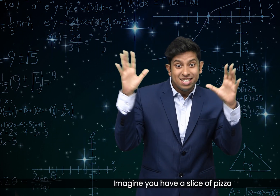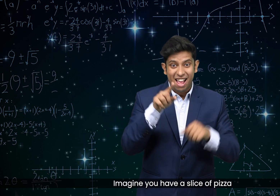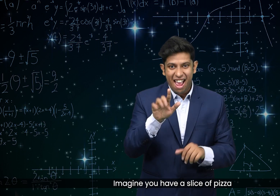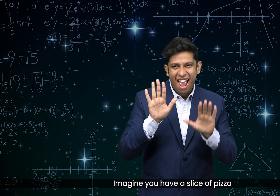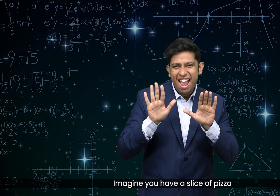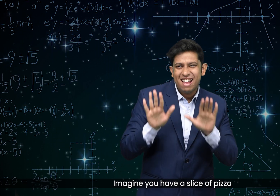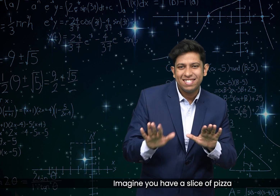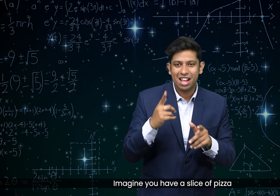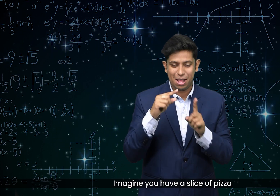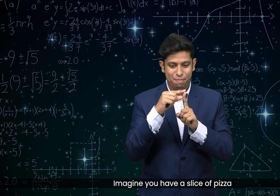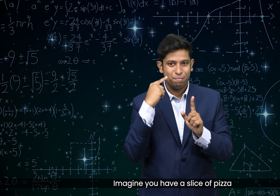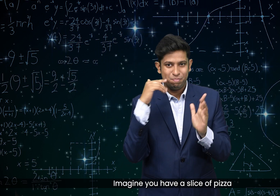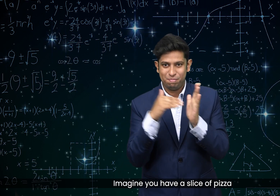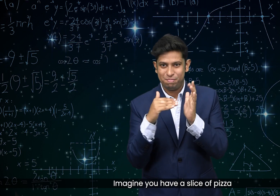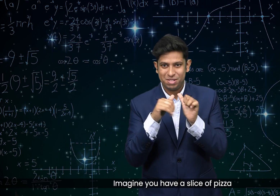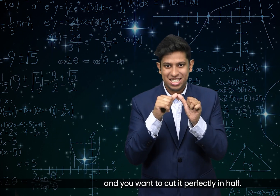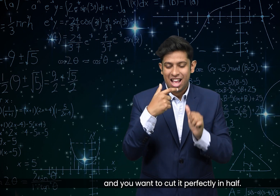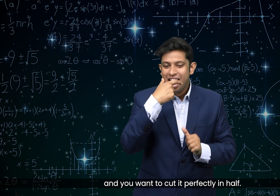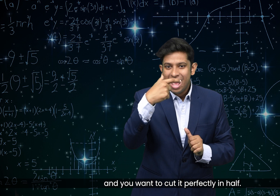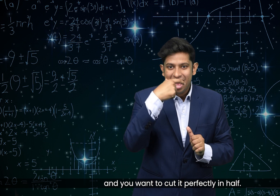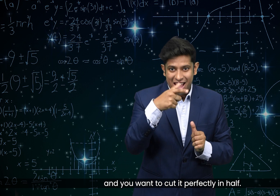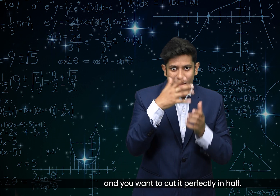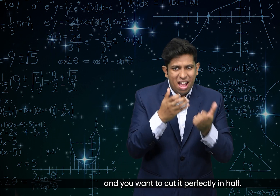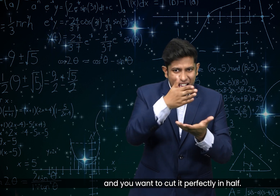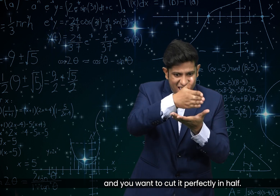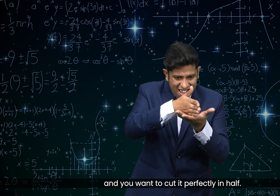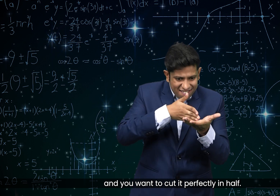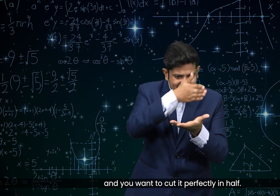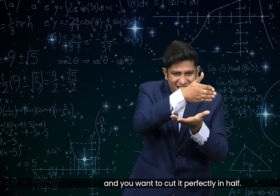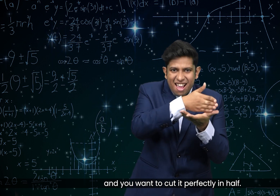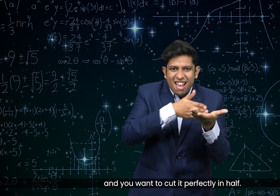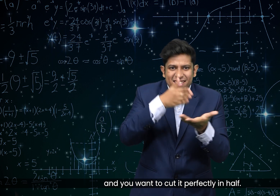Imagine you have a slice of pizza and you want to cut it perfectly in half.